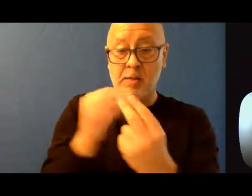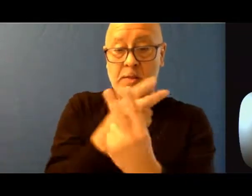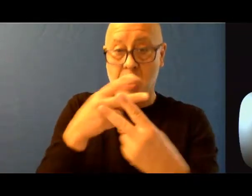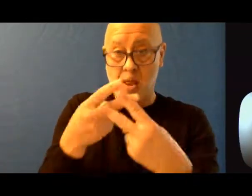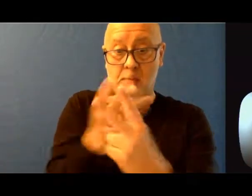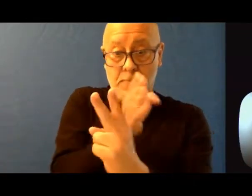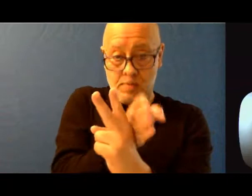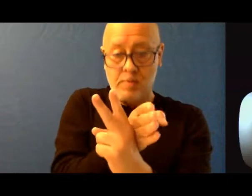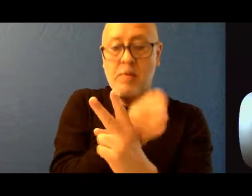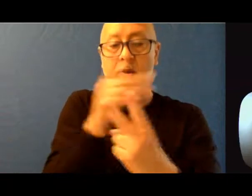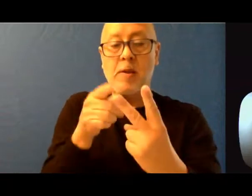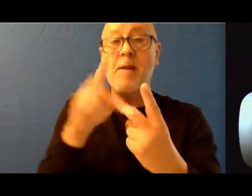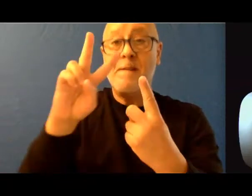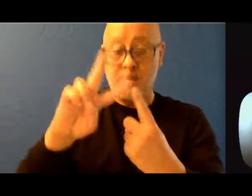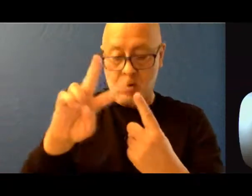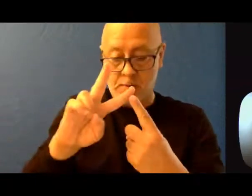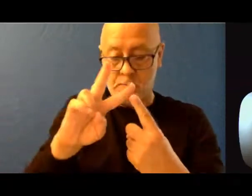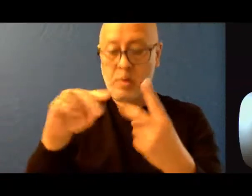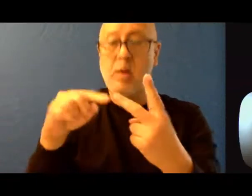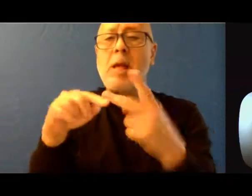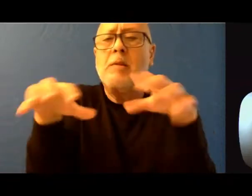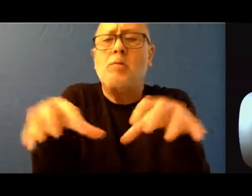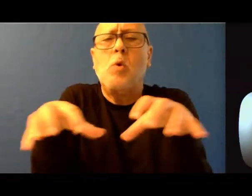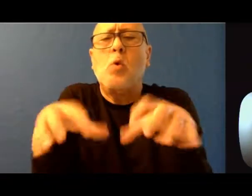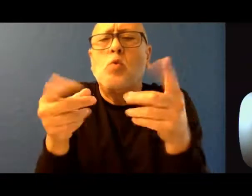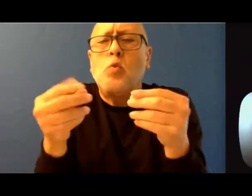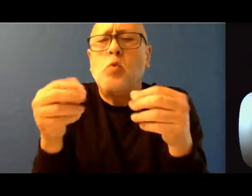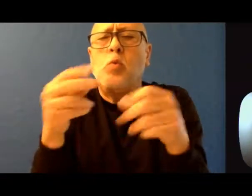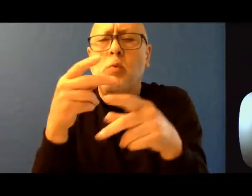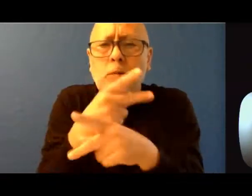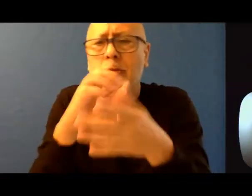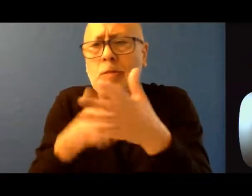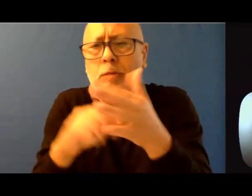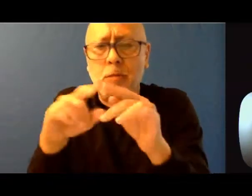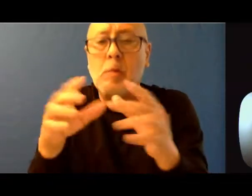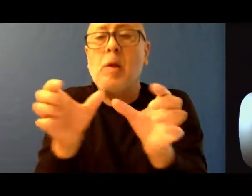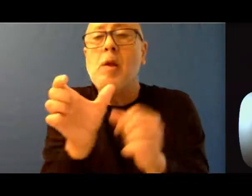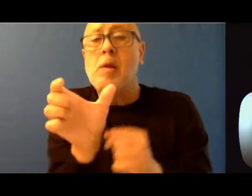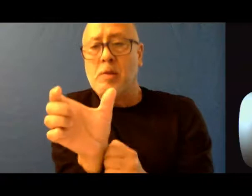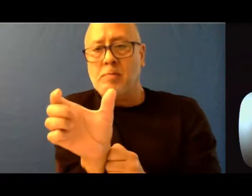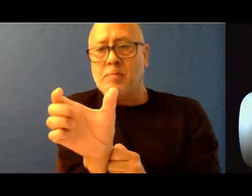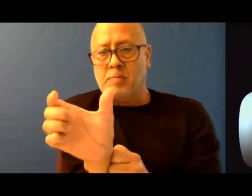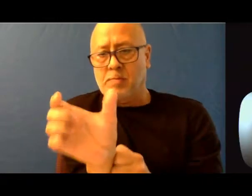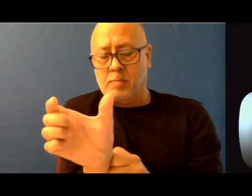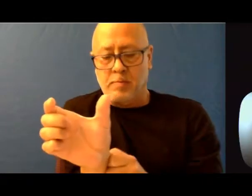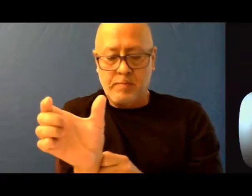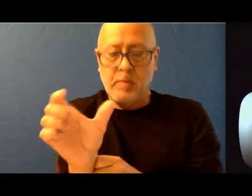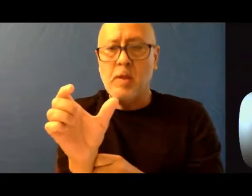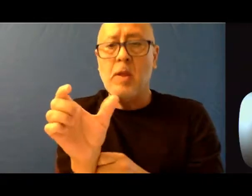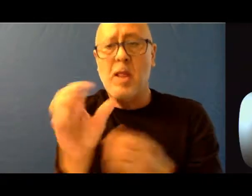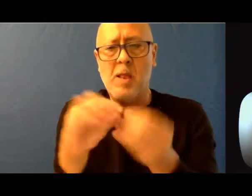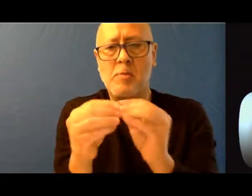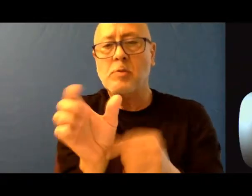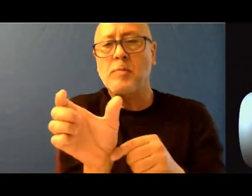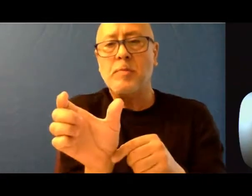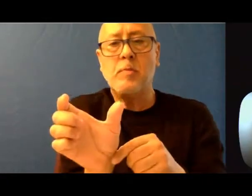variable, I have an operation, and I have a constant. Now, expressions